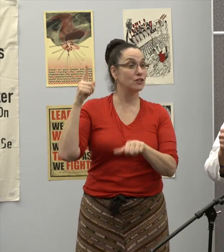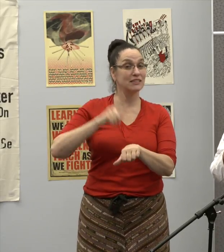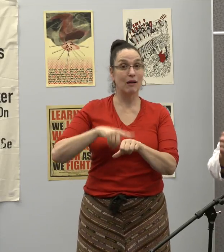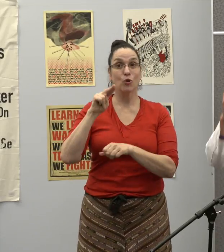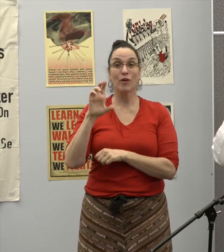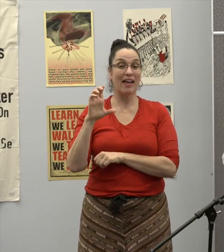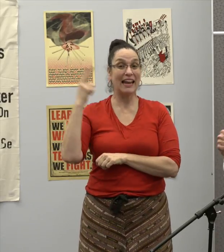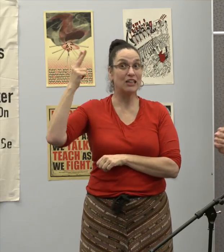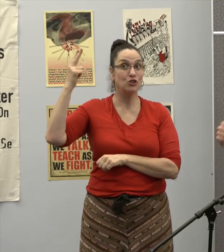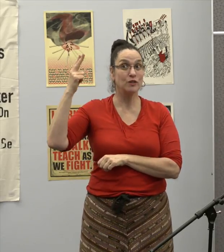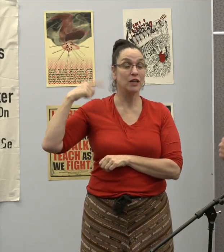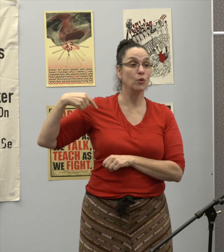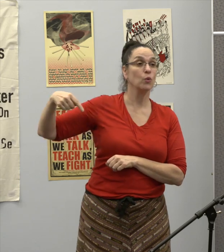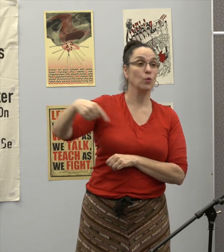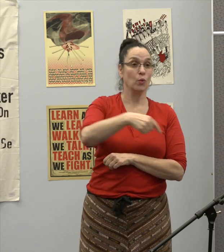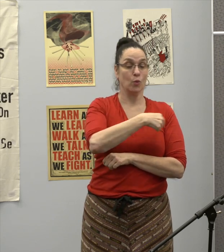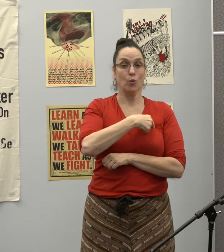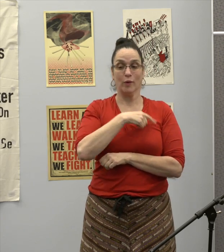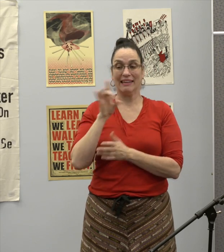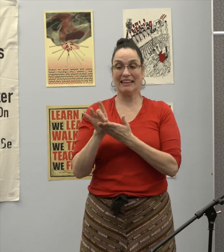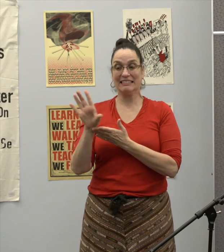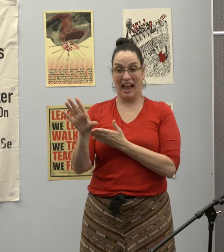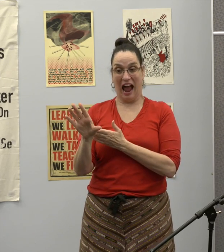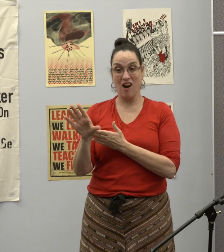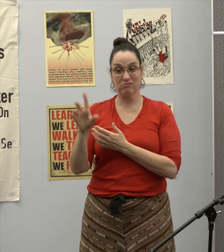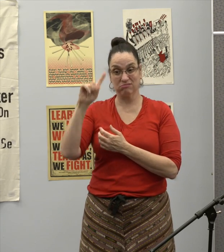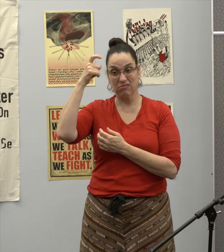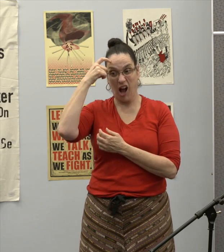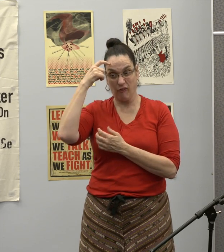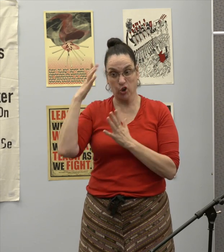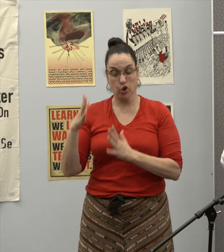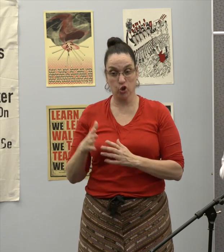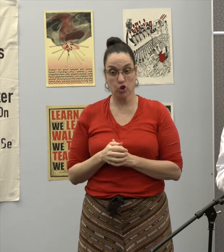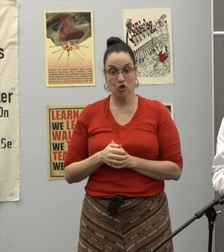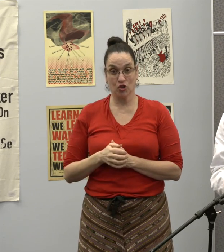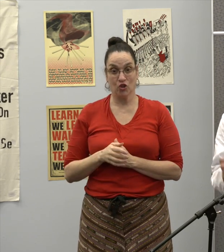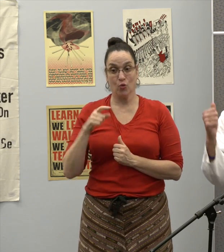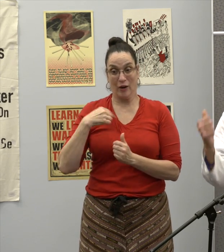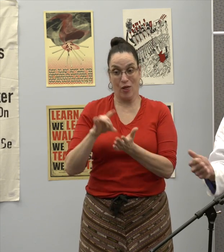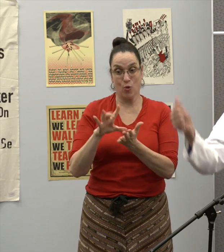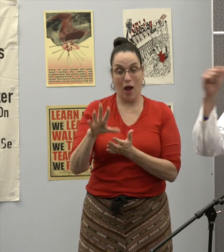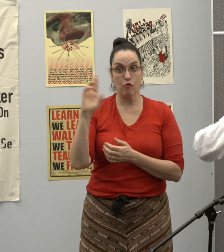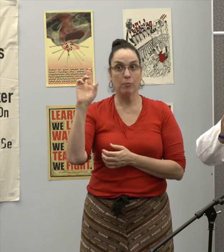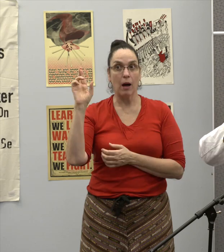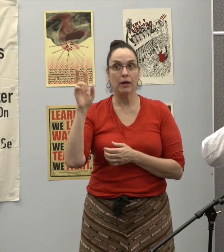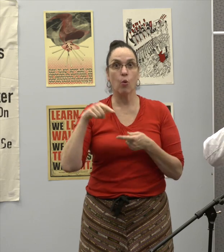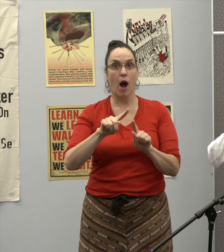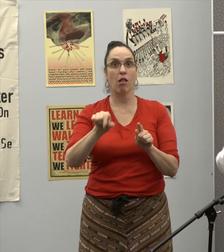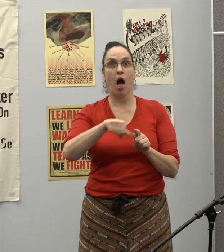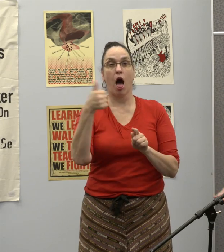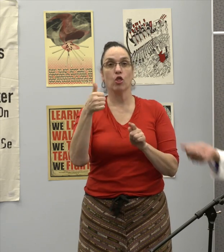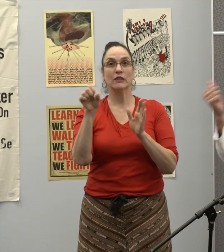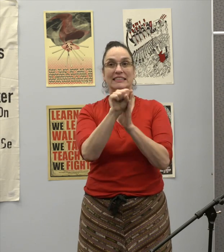history, we threw out an incumbent governor. We threw out Republicans while everyone else,